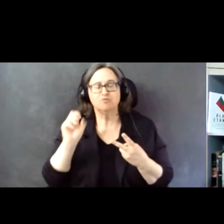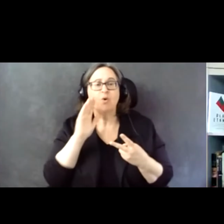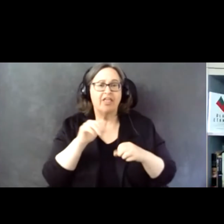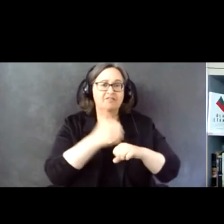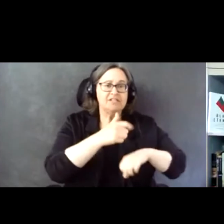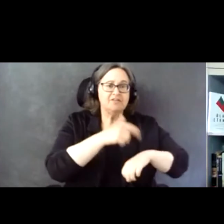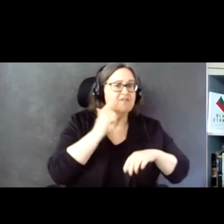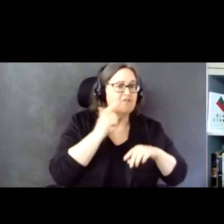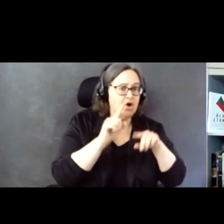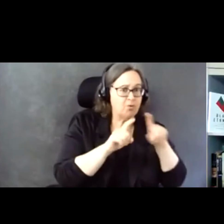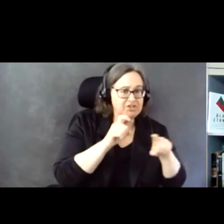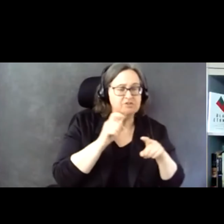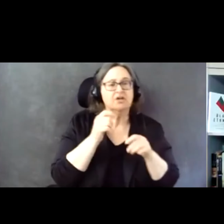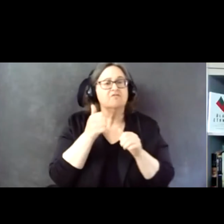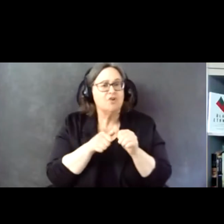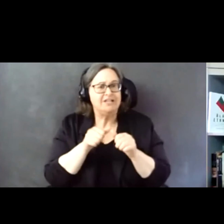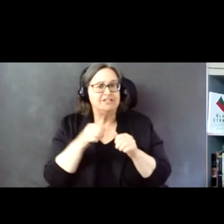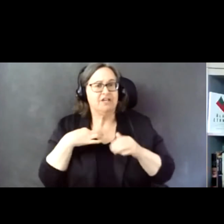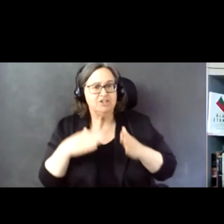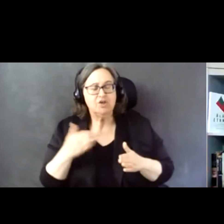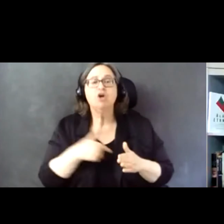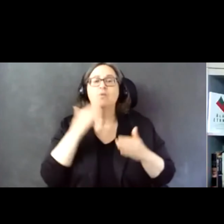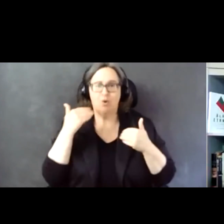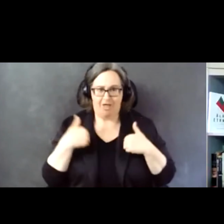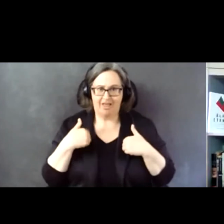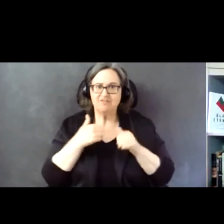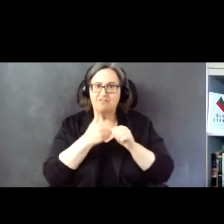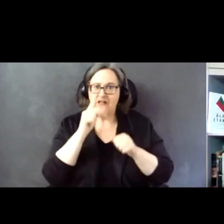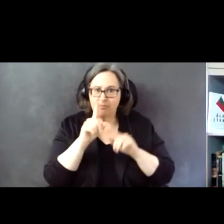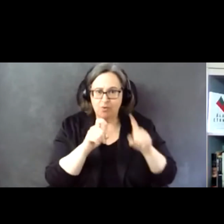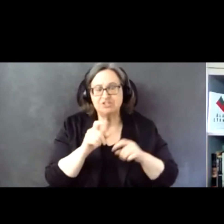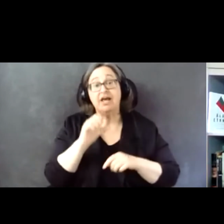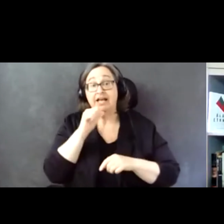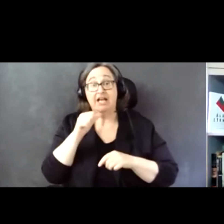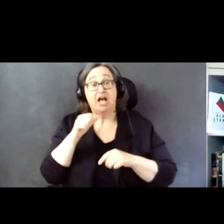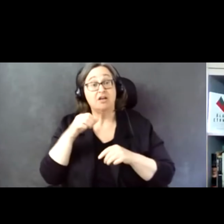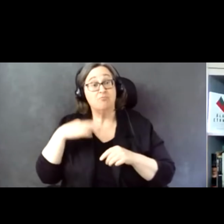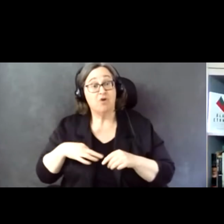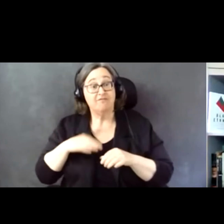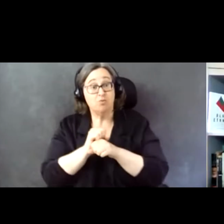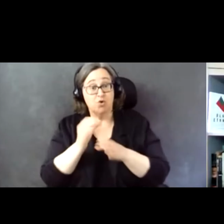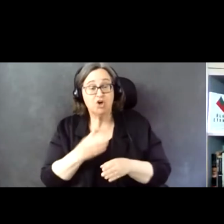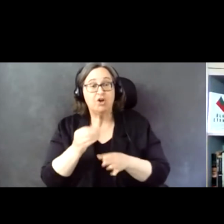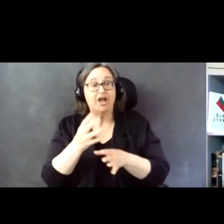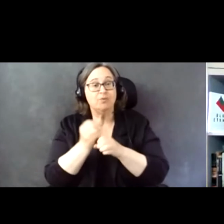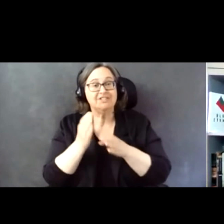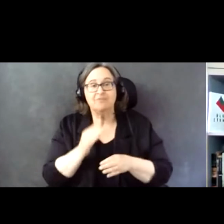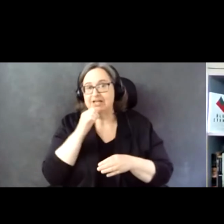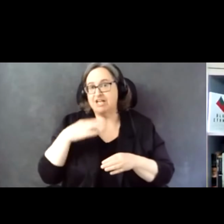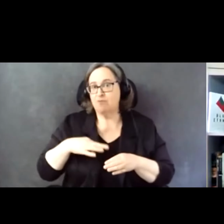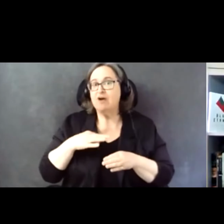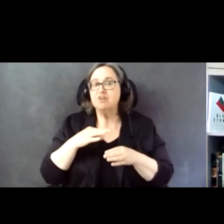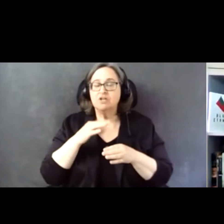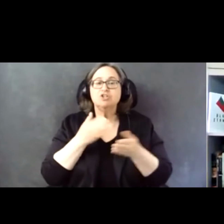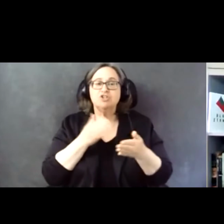some time for follow-up questions we'll also have a question from a non-profit worker and a recipient of non-profit services so without further